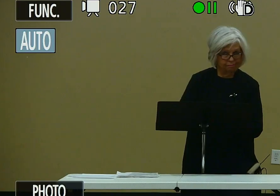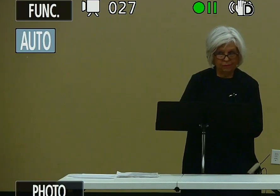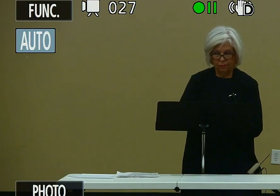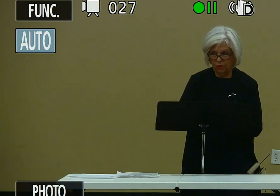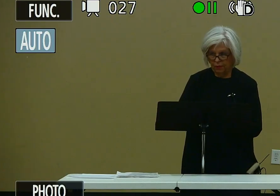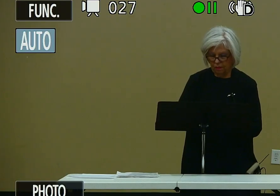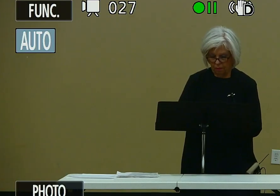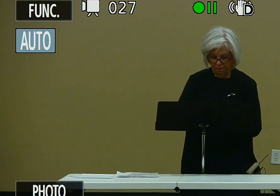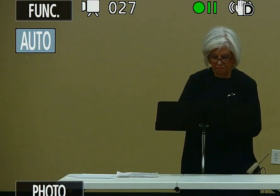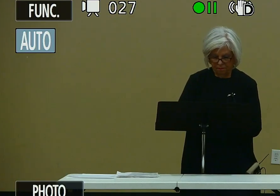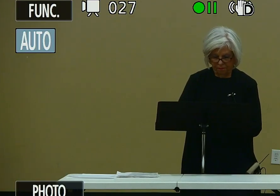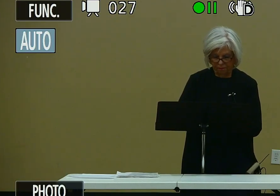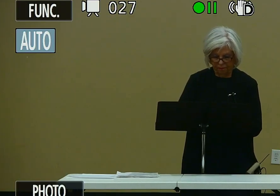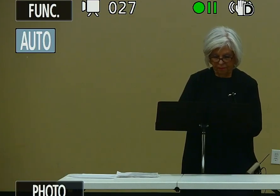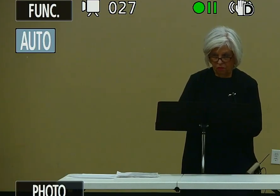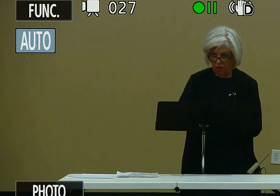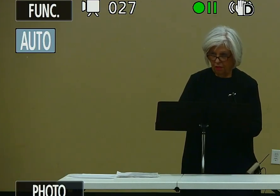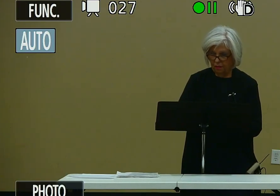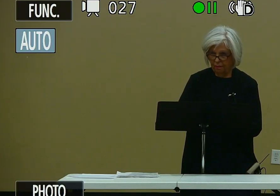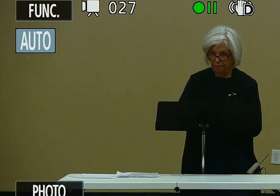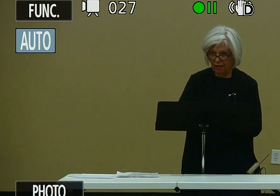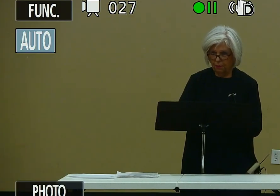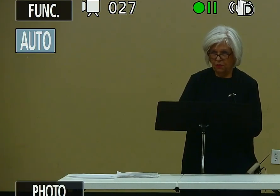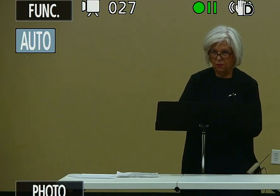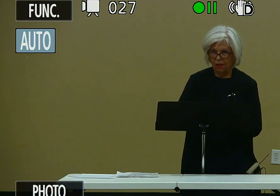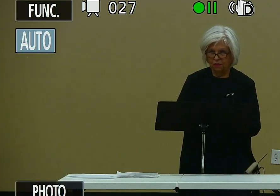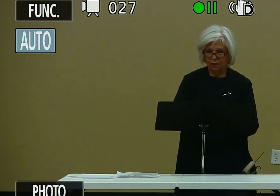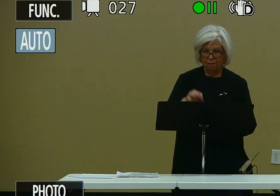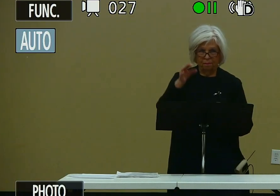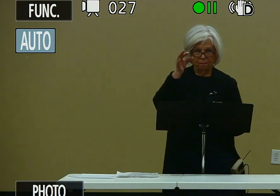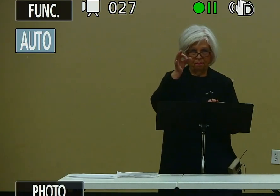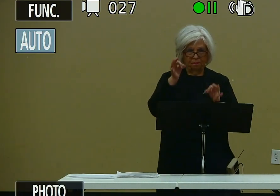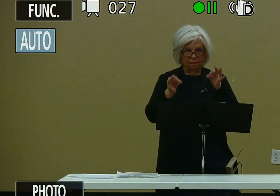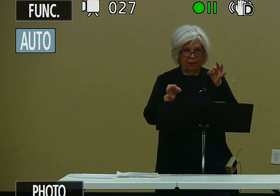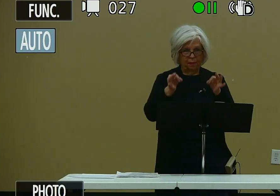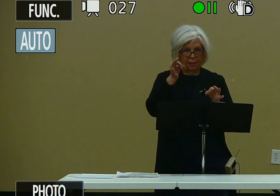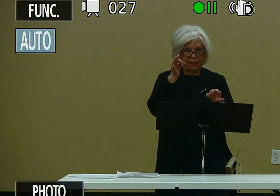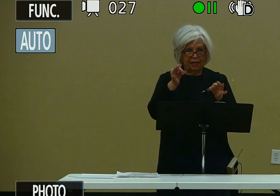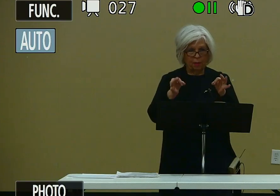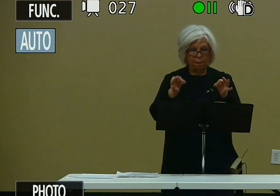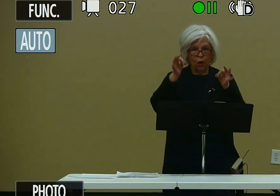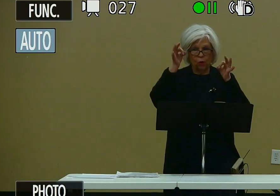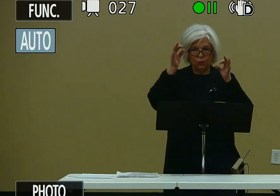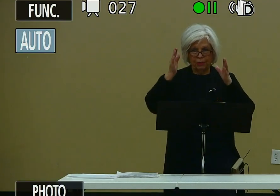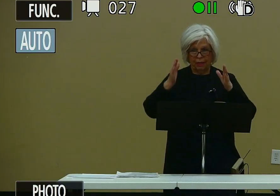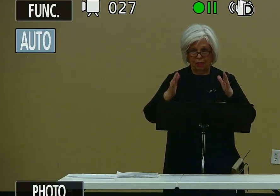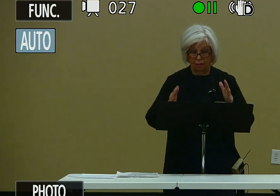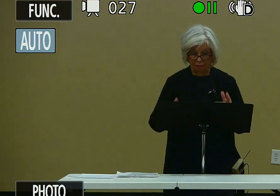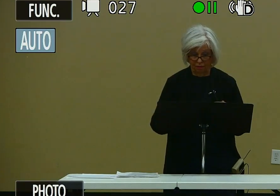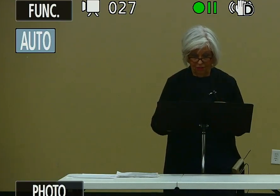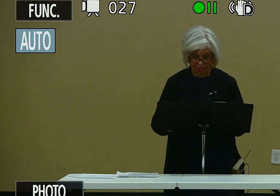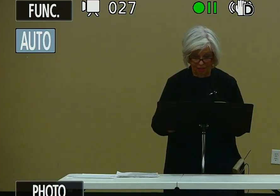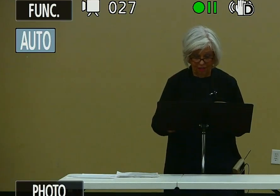We doing this one? The judge? How do we do judge? And make him a person. Judge